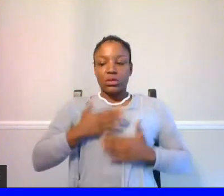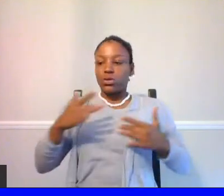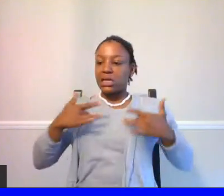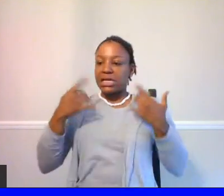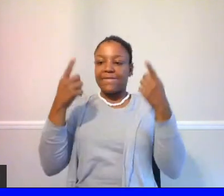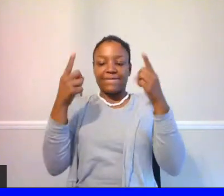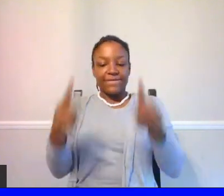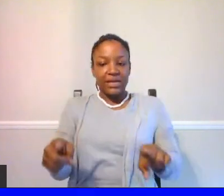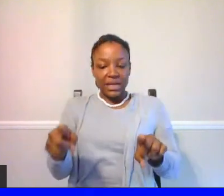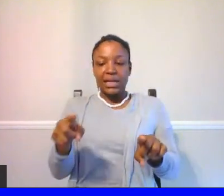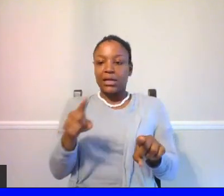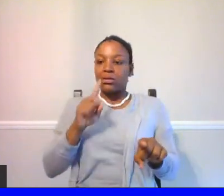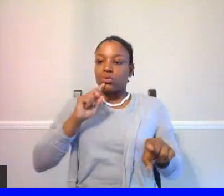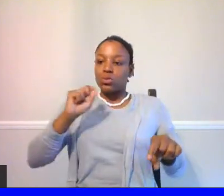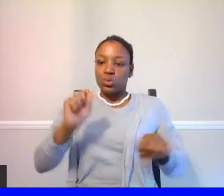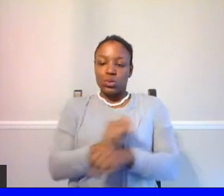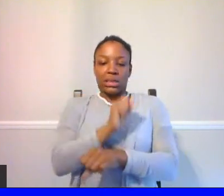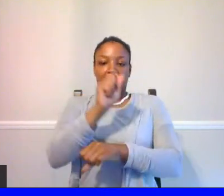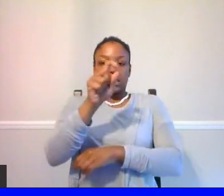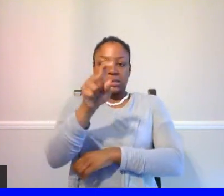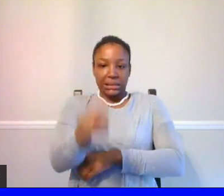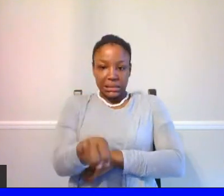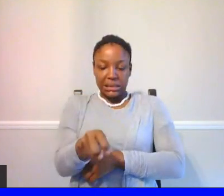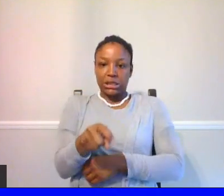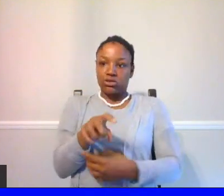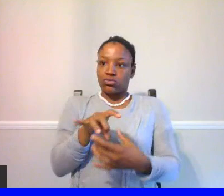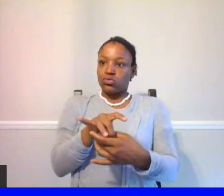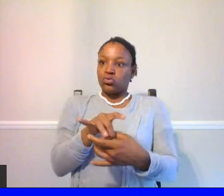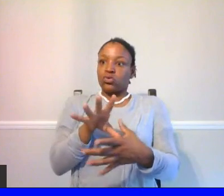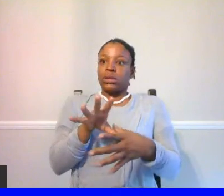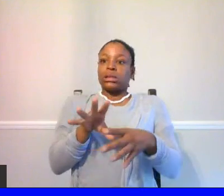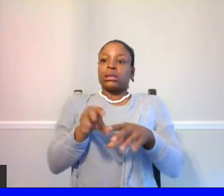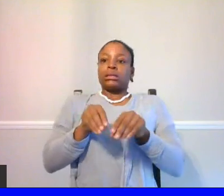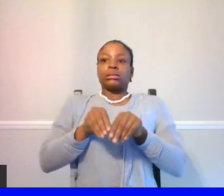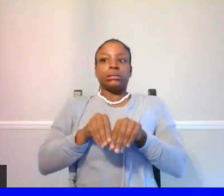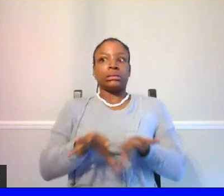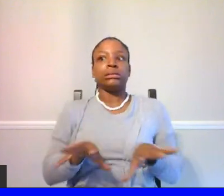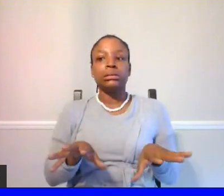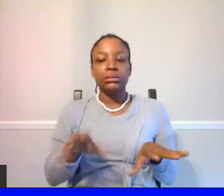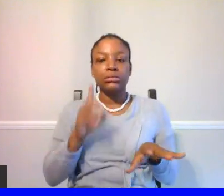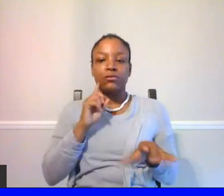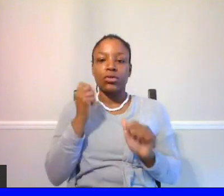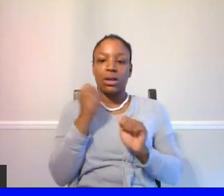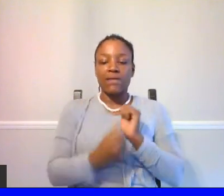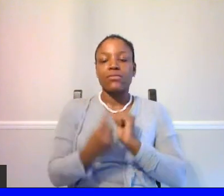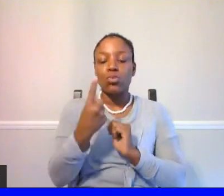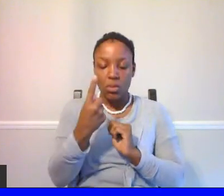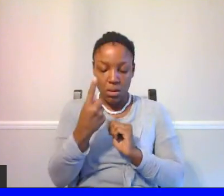much needed release, I would say, for everyone.